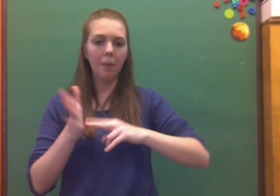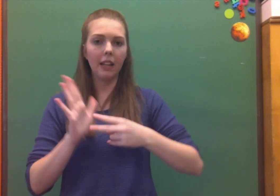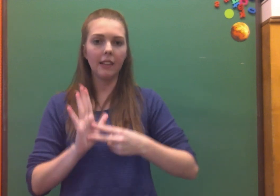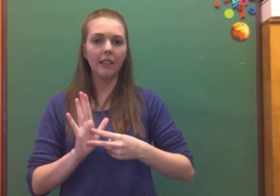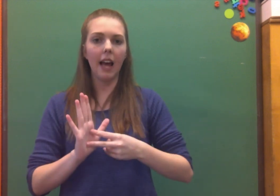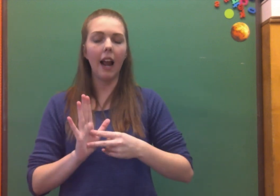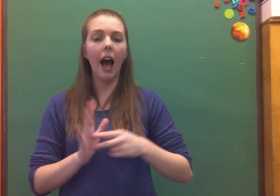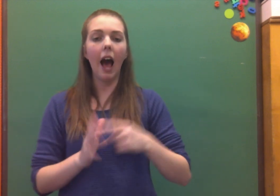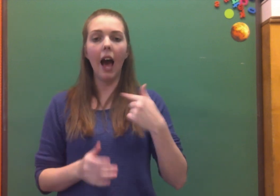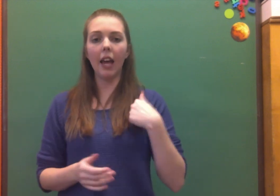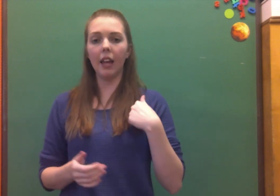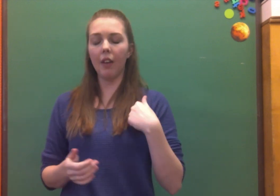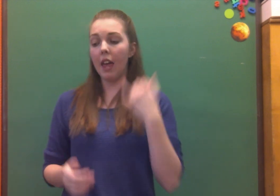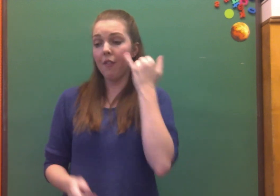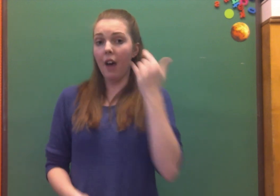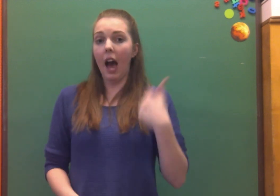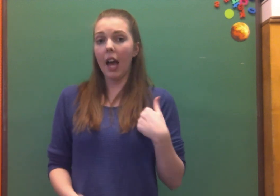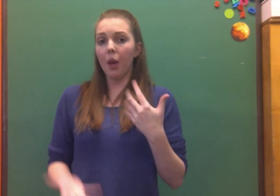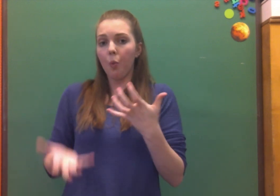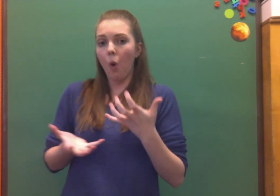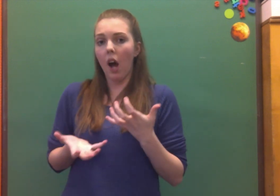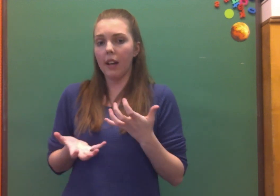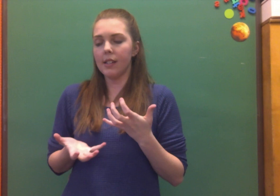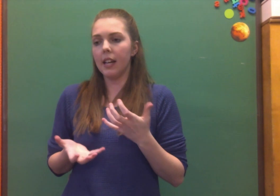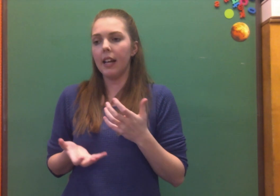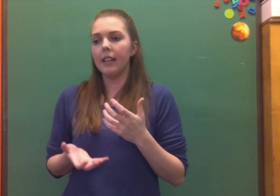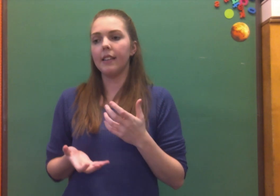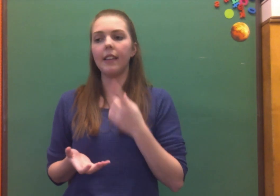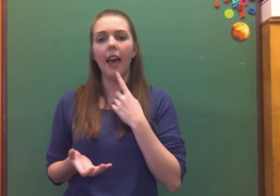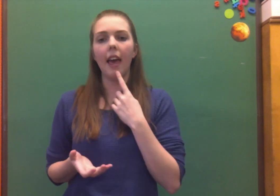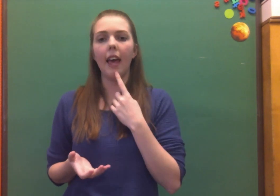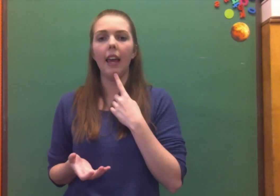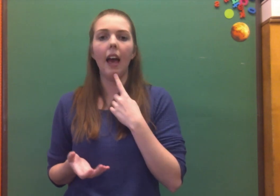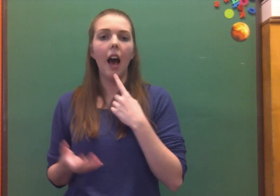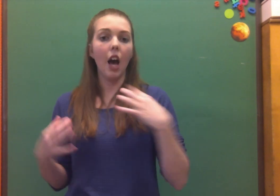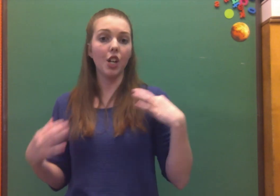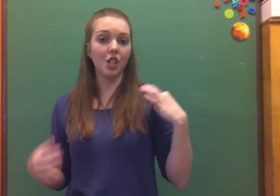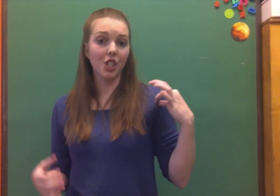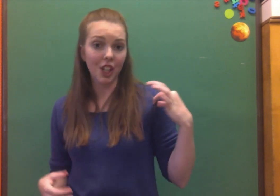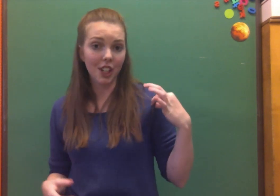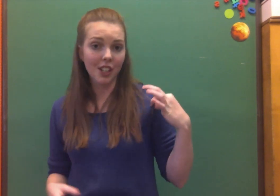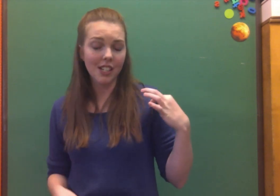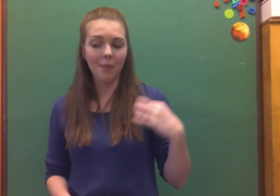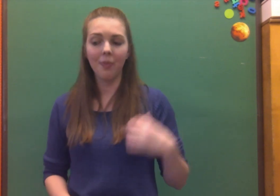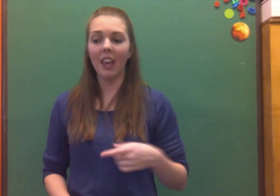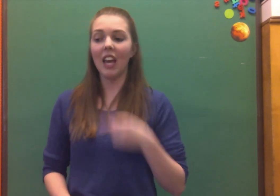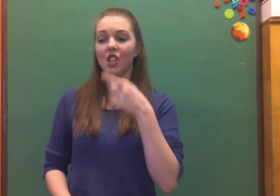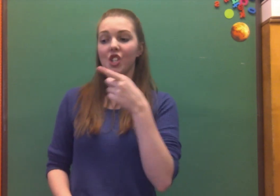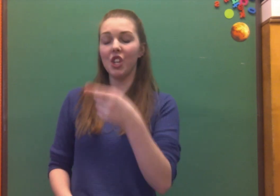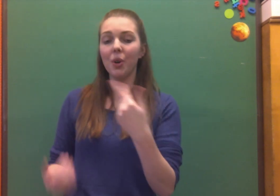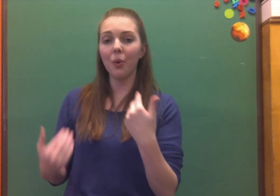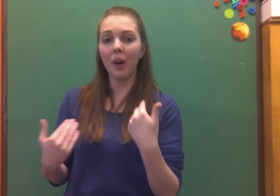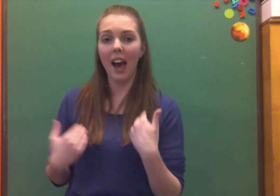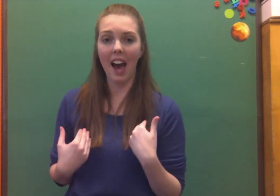means that if I want, say, a shirt, and you